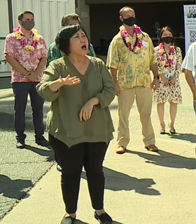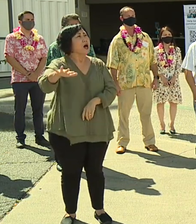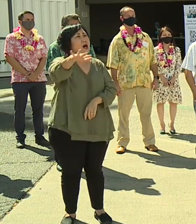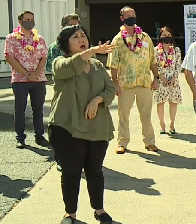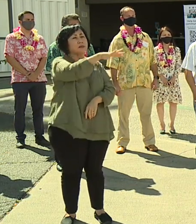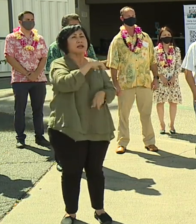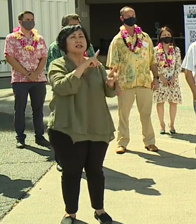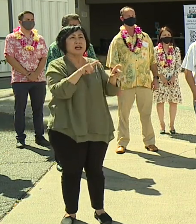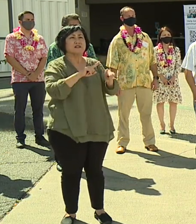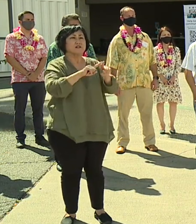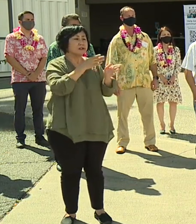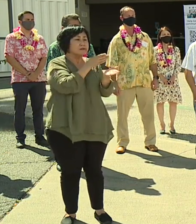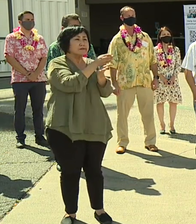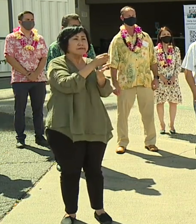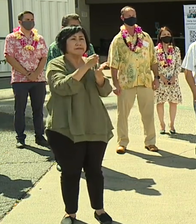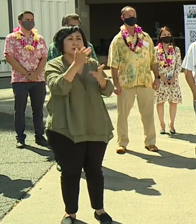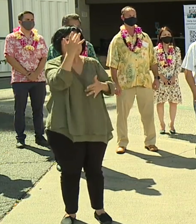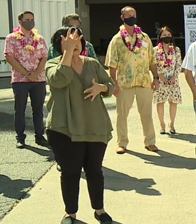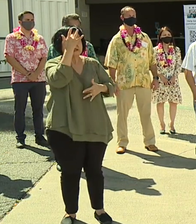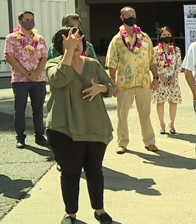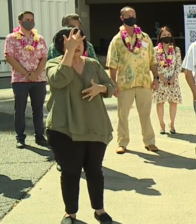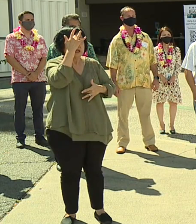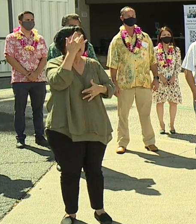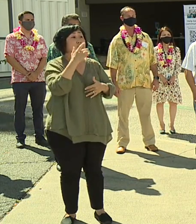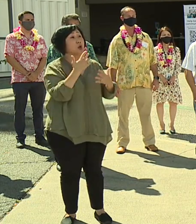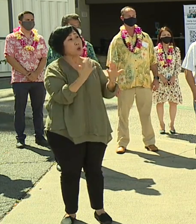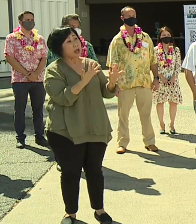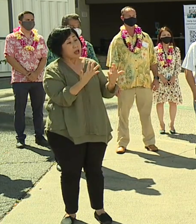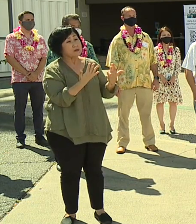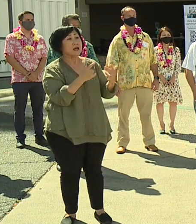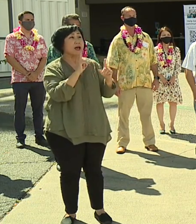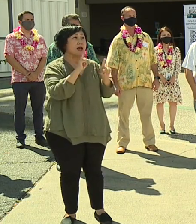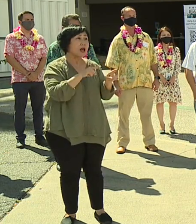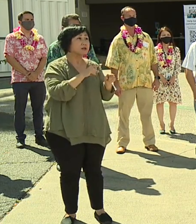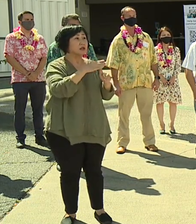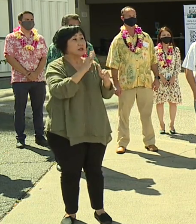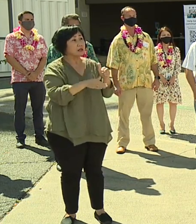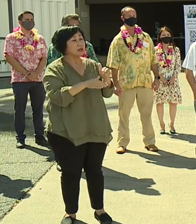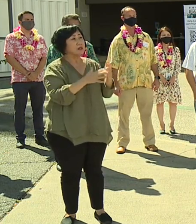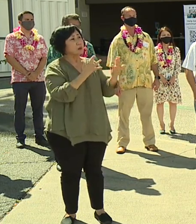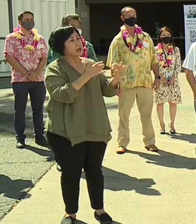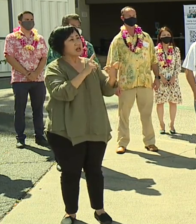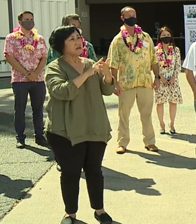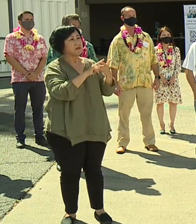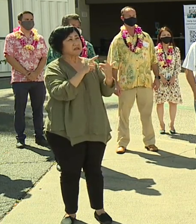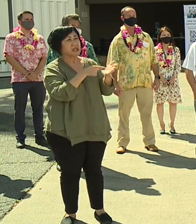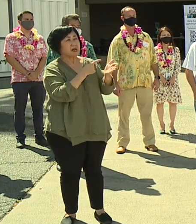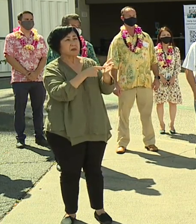other things too, and that's why they can do the test results, the turnaround time, somewhere between